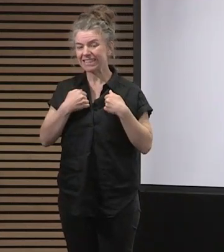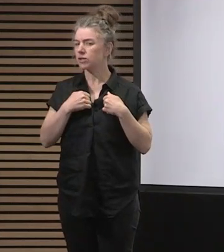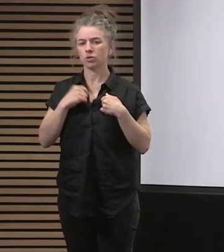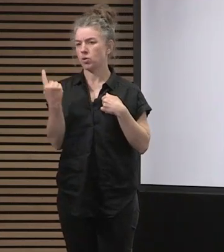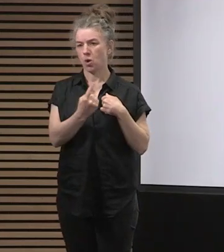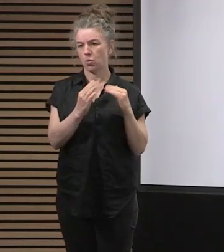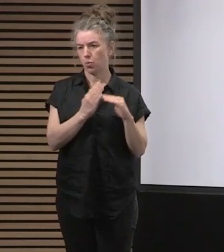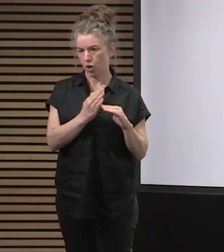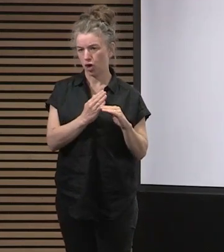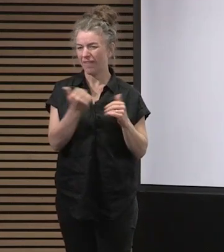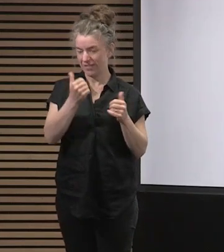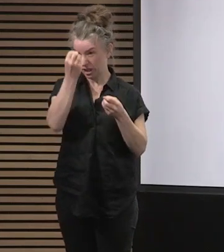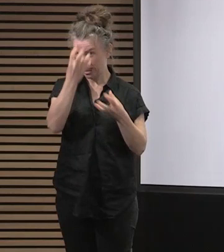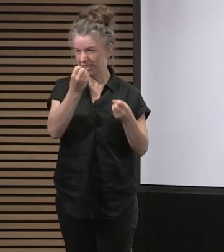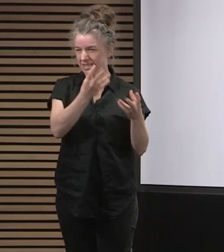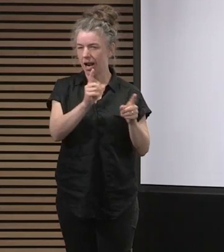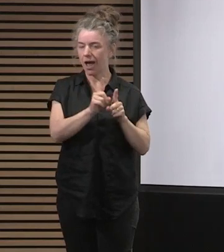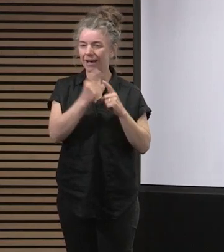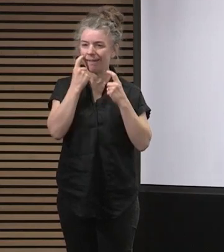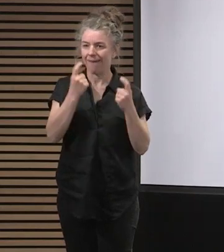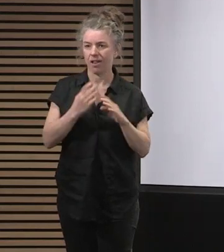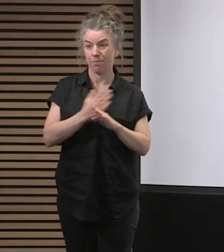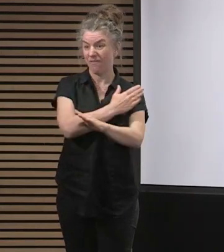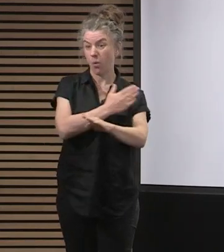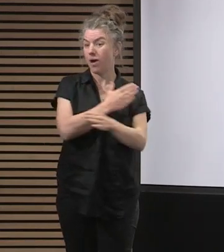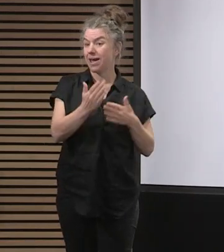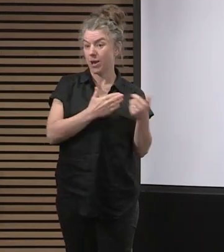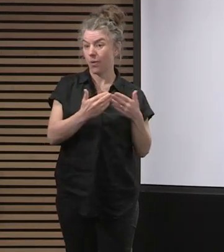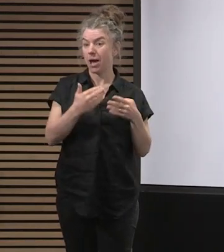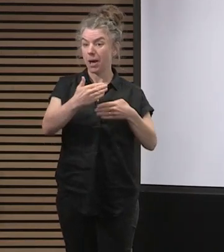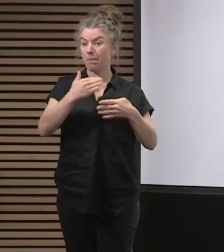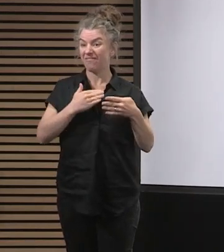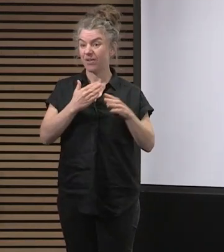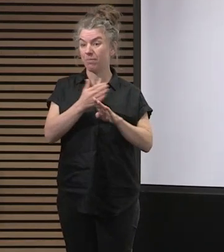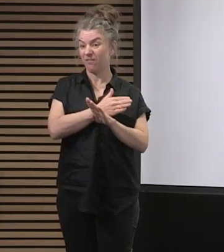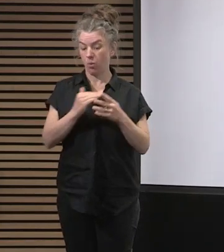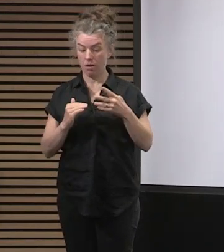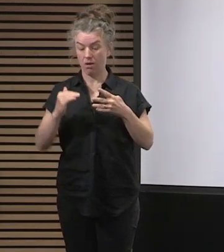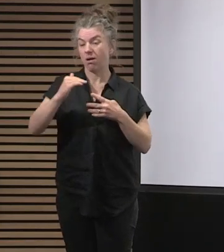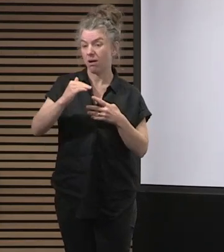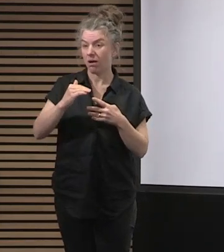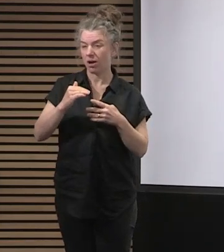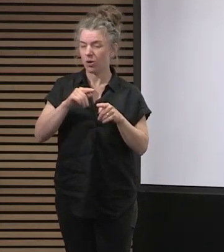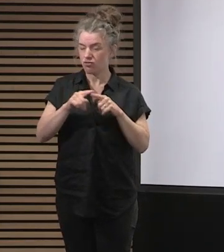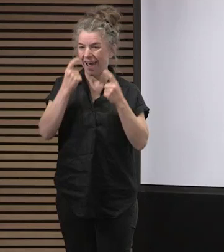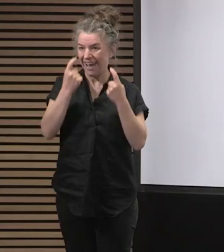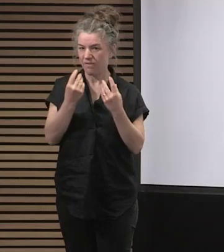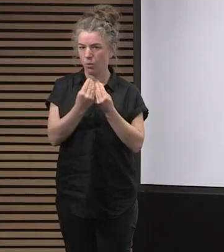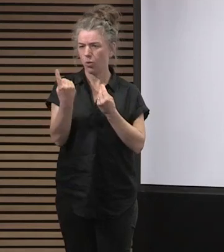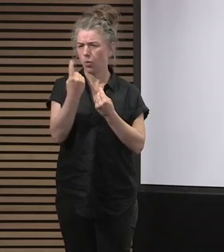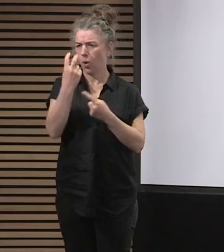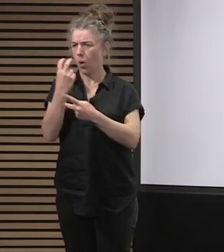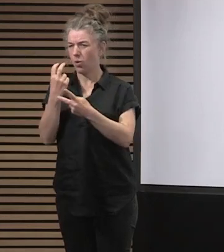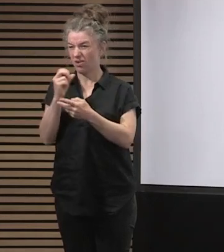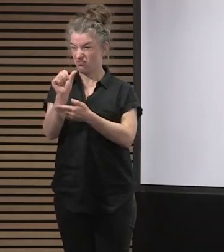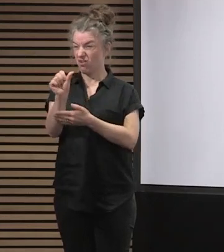work. So we have been taking, I think, quite a proactive approach around our older population because, as you say, that is the